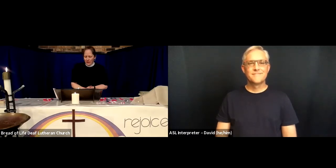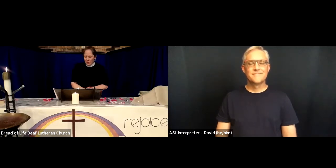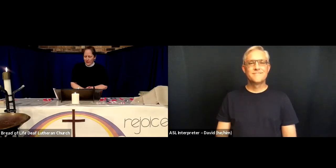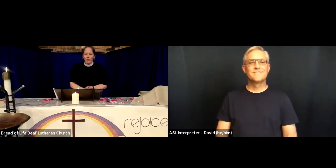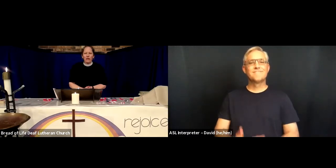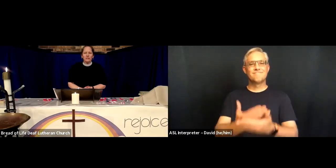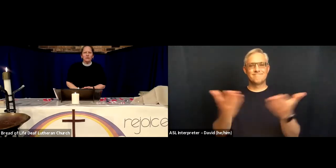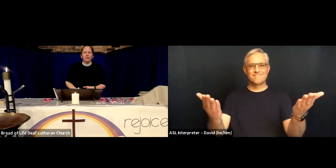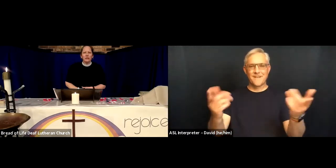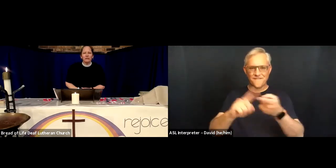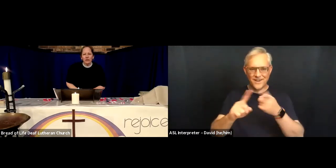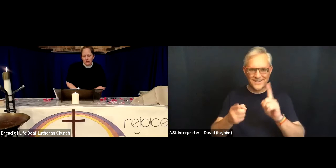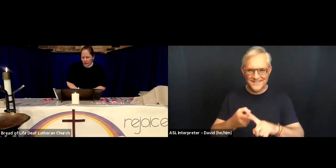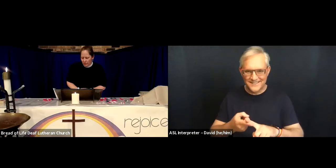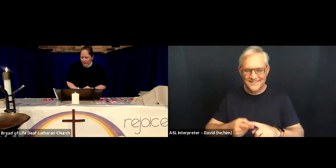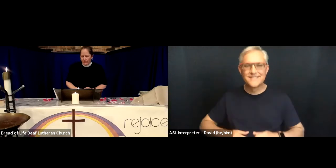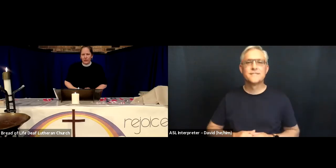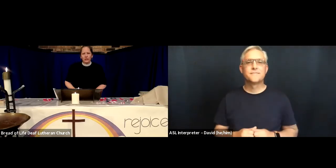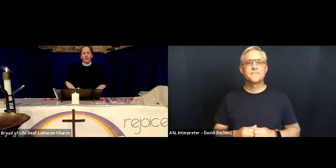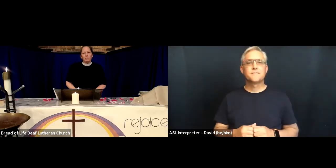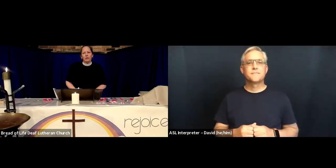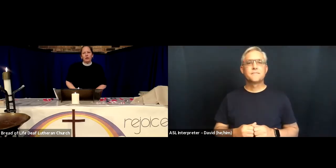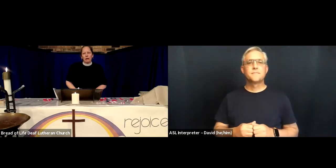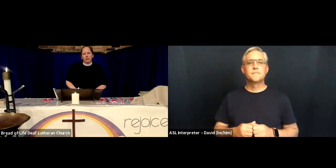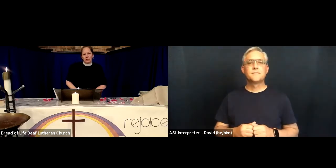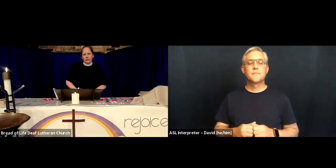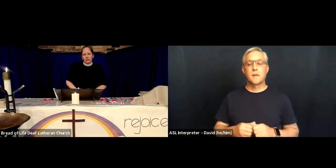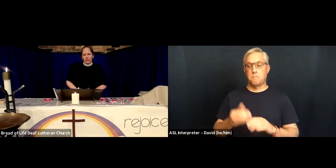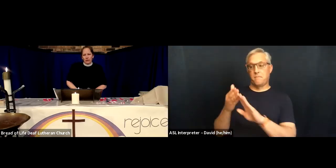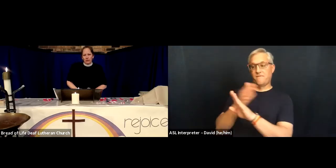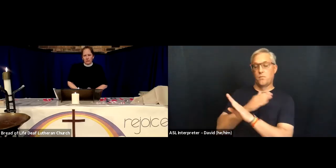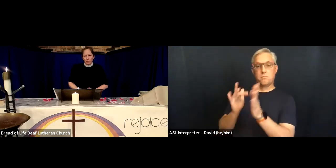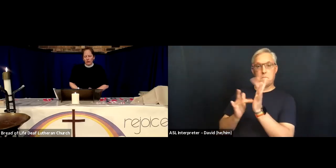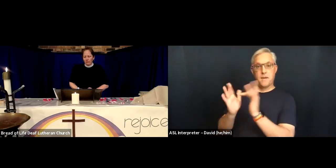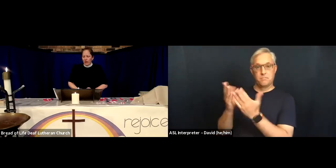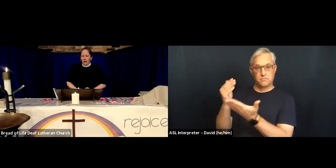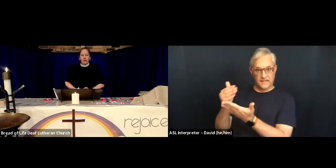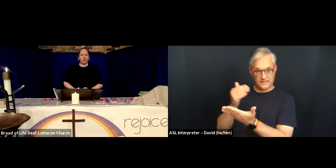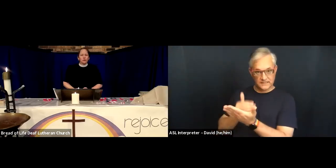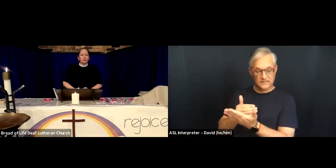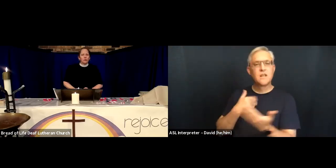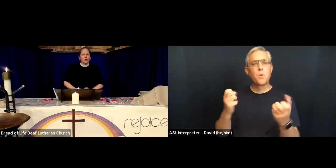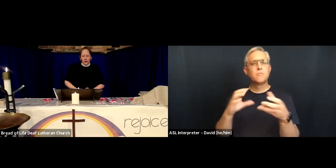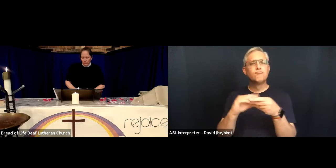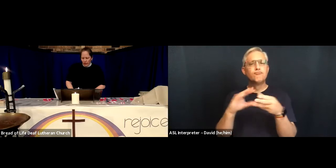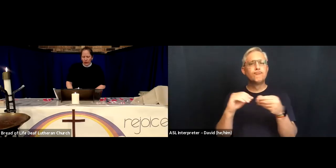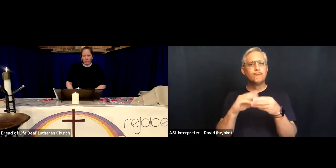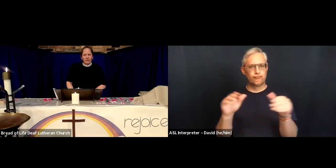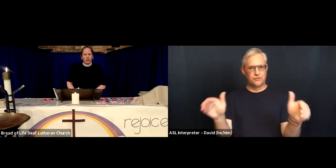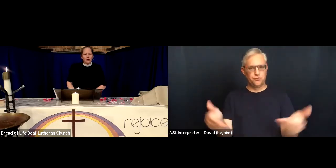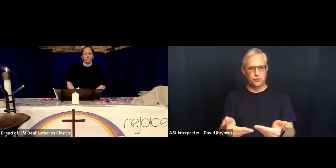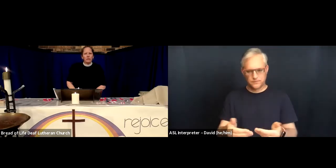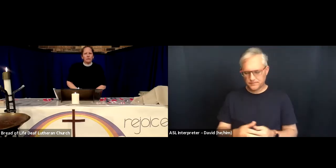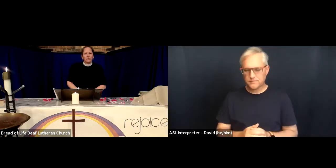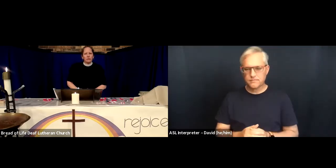Friends, I want to give a little bit of introduction about our Bible lessons today because we have two. We have